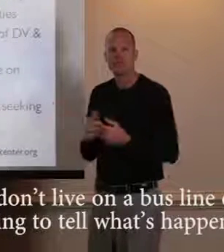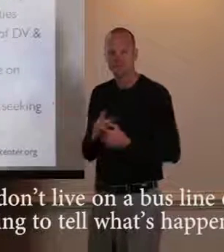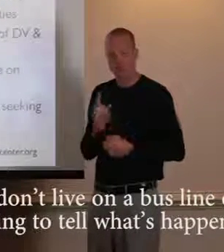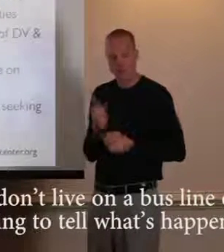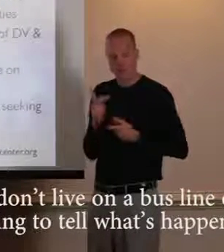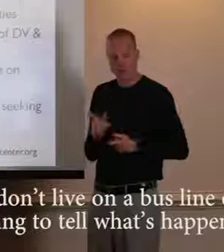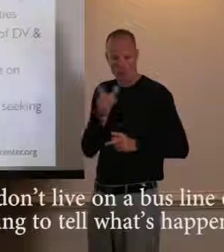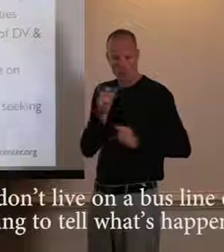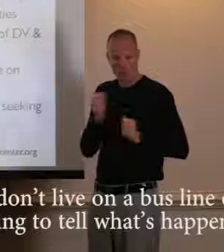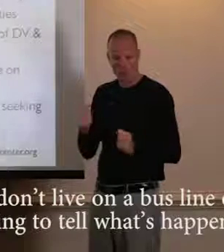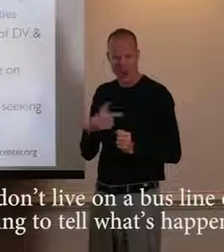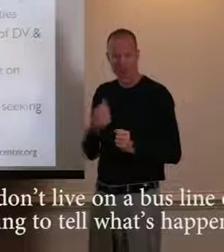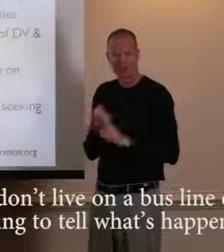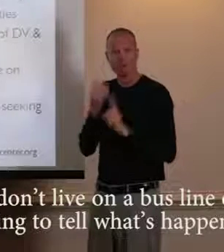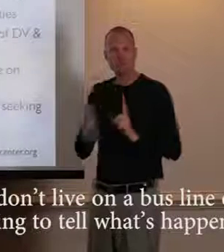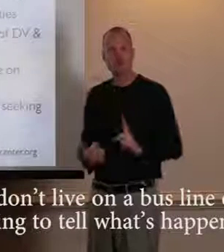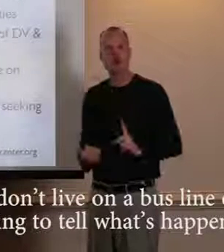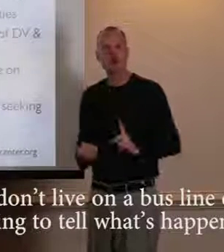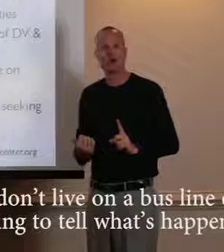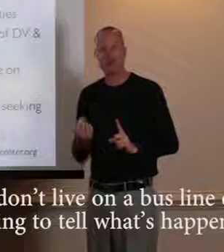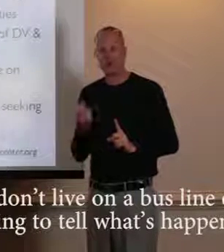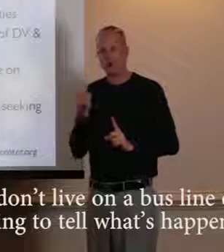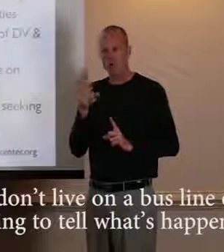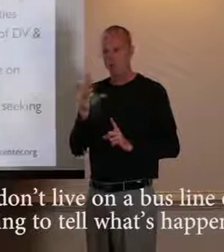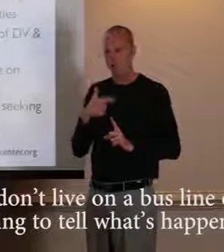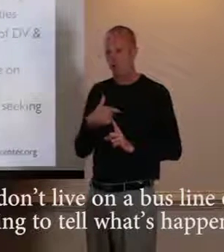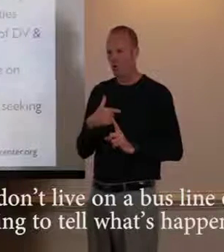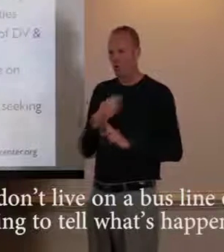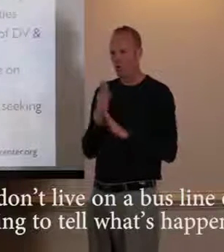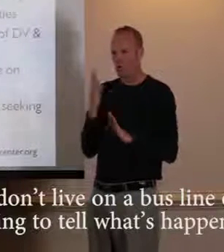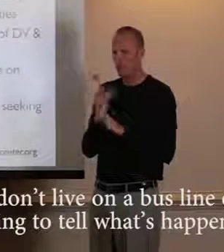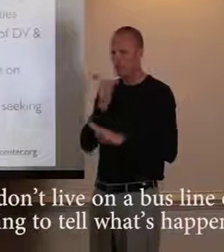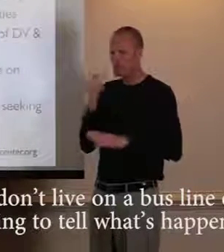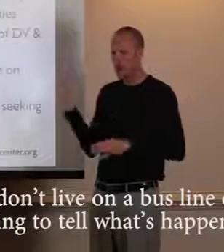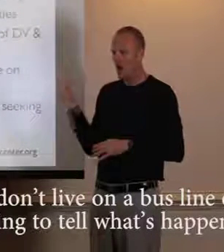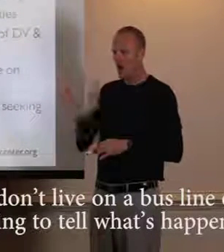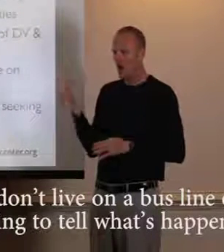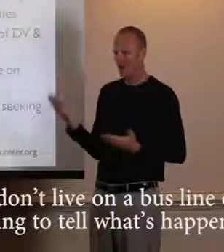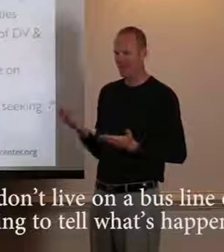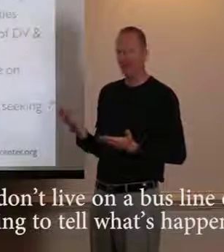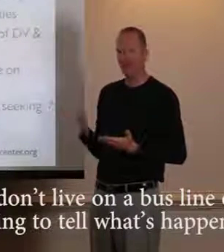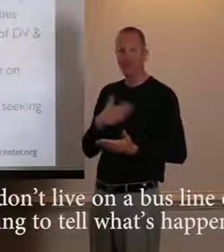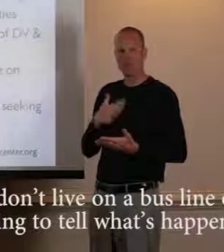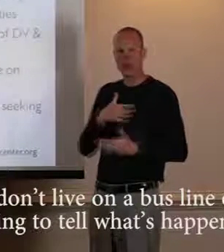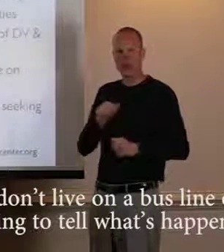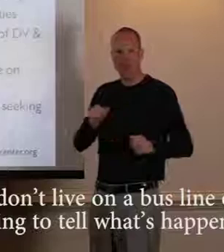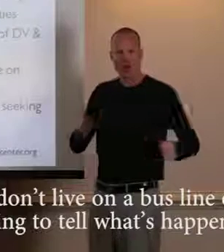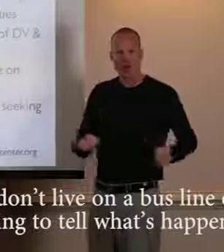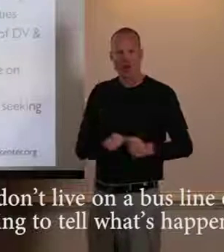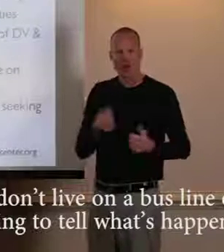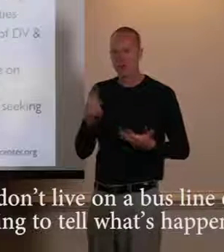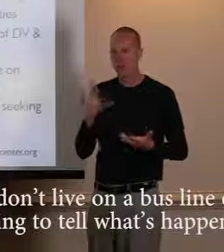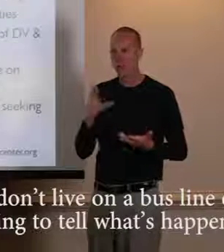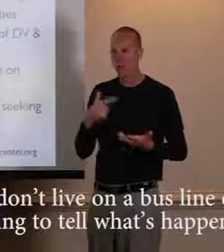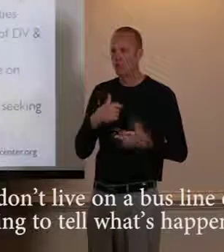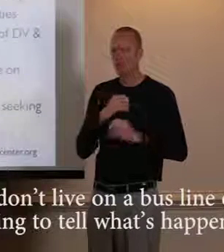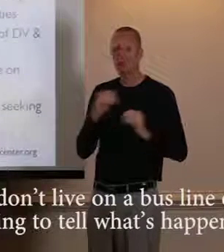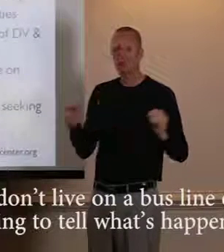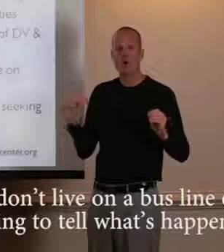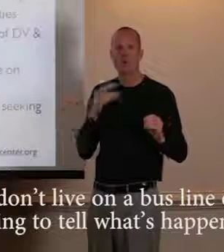abuser. Or I don't live on a bus line, or I am nonverbal. How am I going to tell what's happening